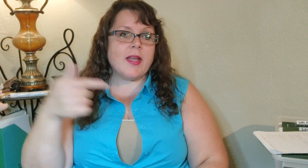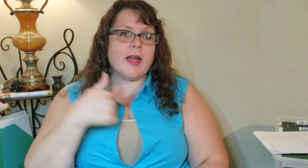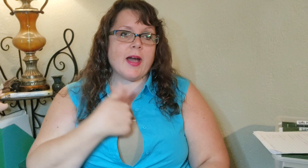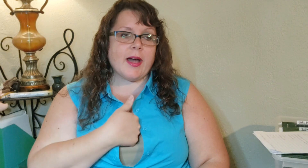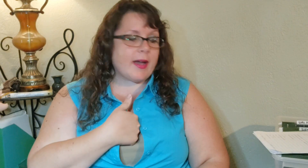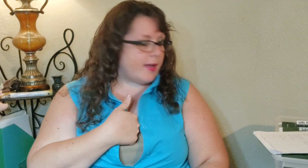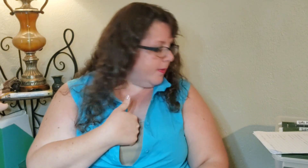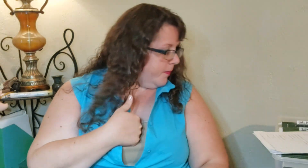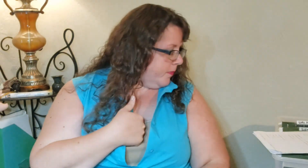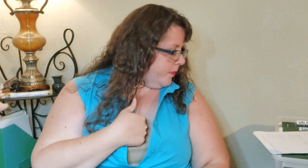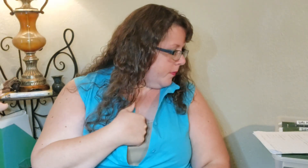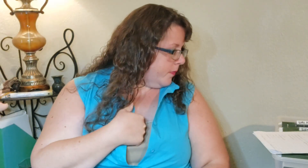I